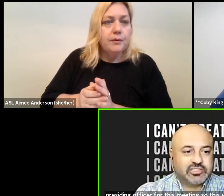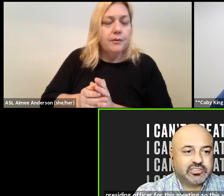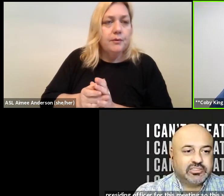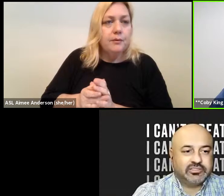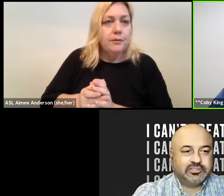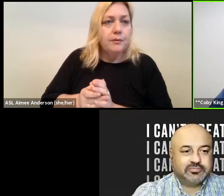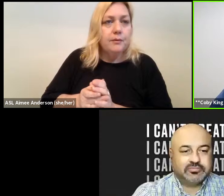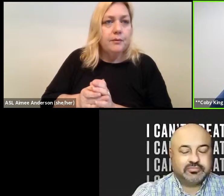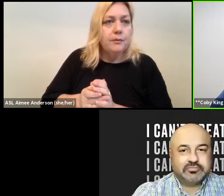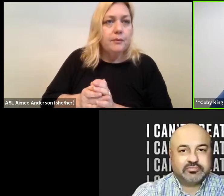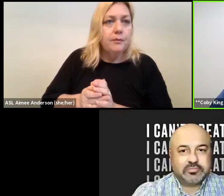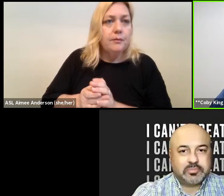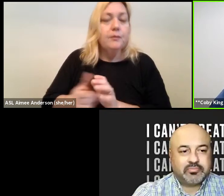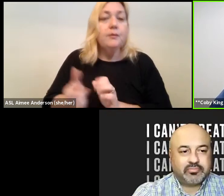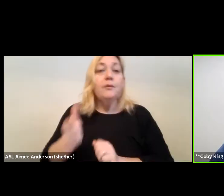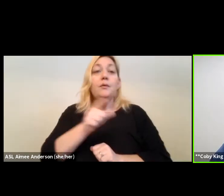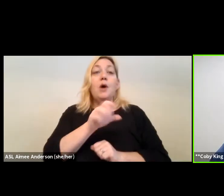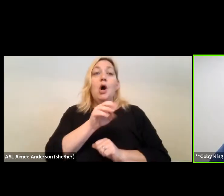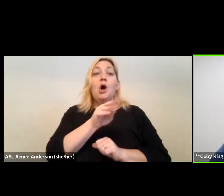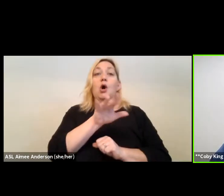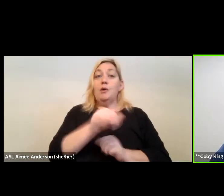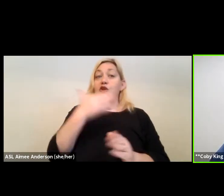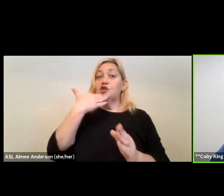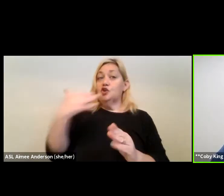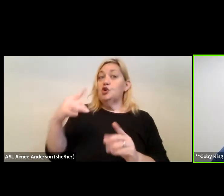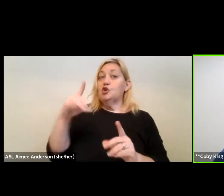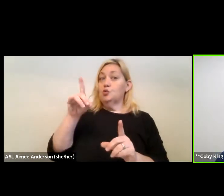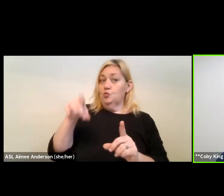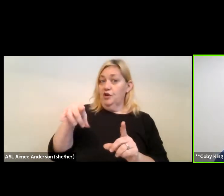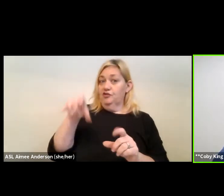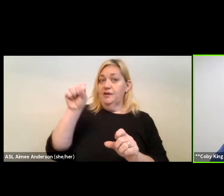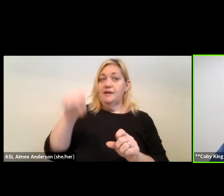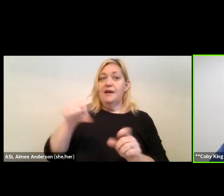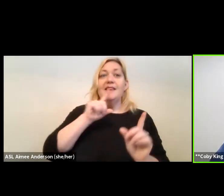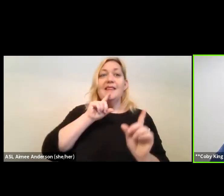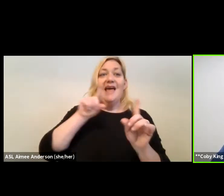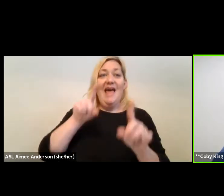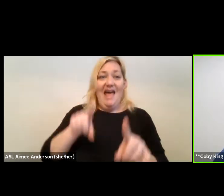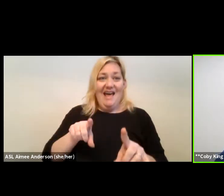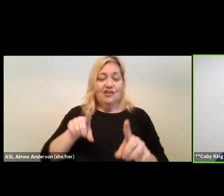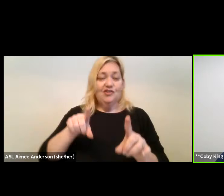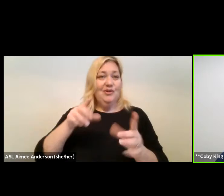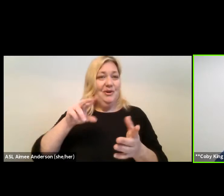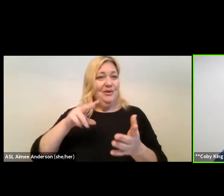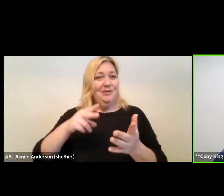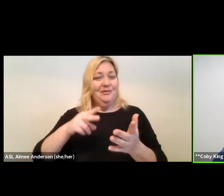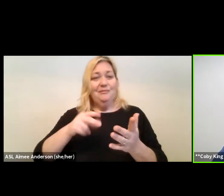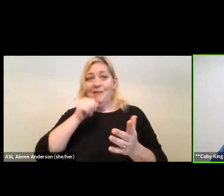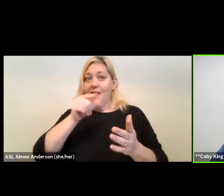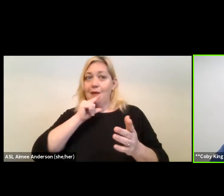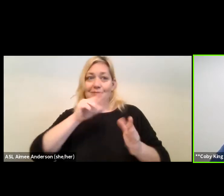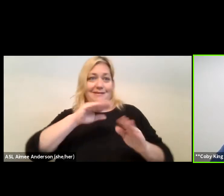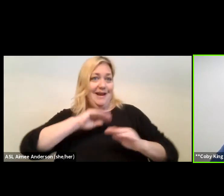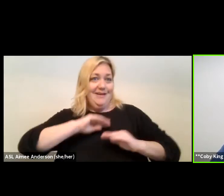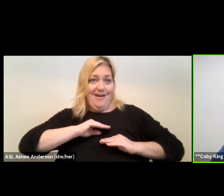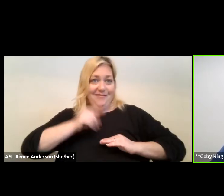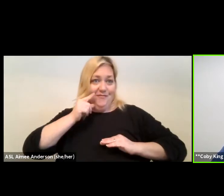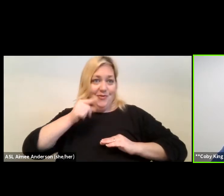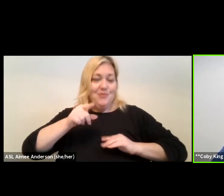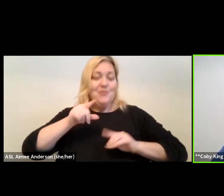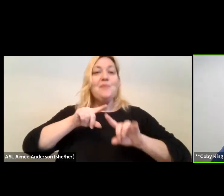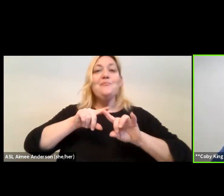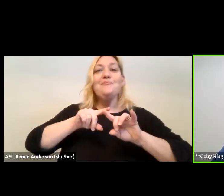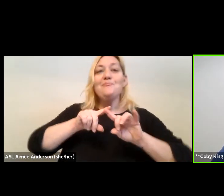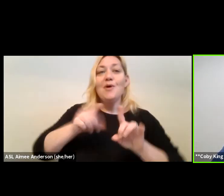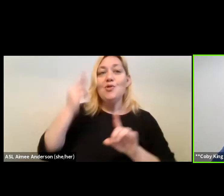notifications. That's a good question, Mr. Alfalco. The answer, and it may not be entirely satisfactory, but